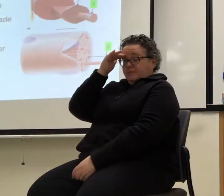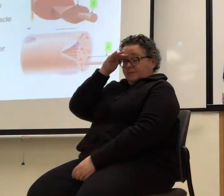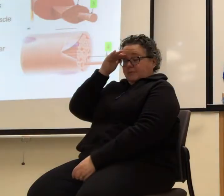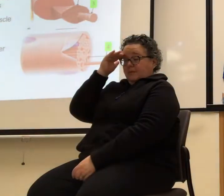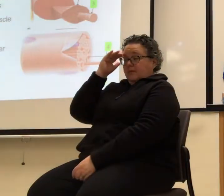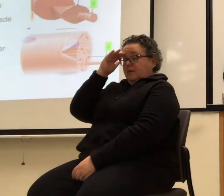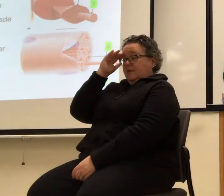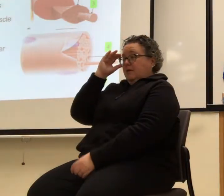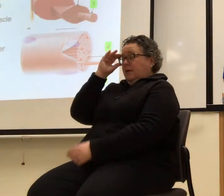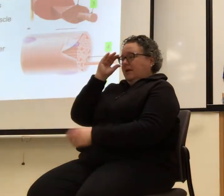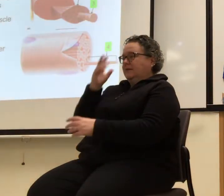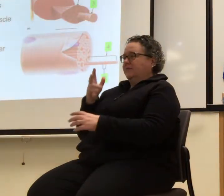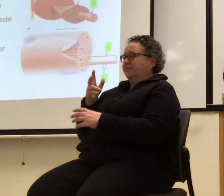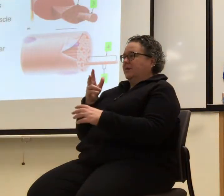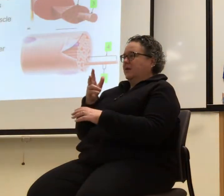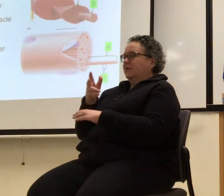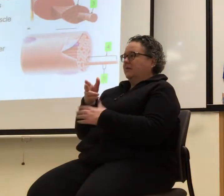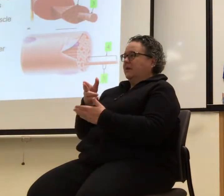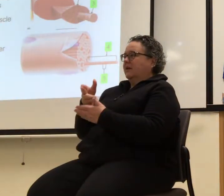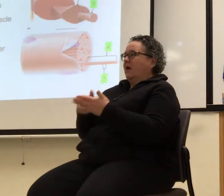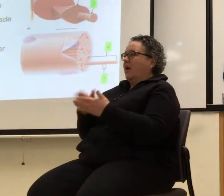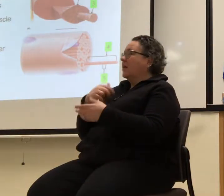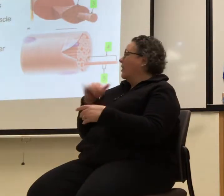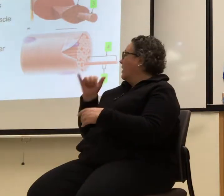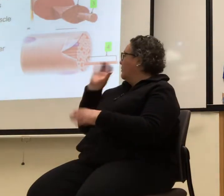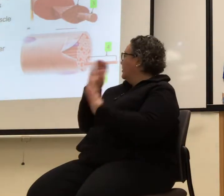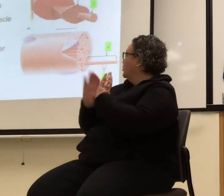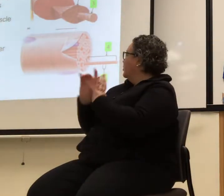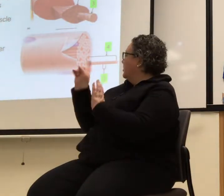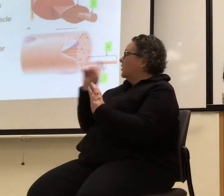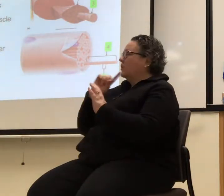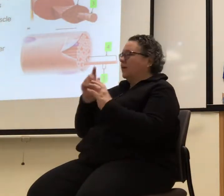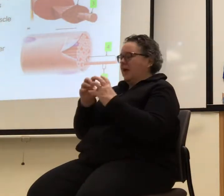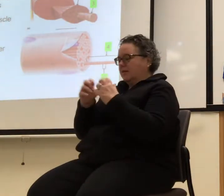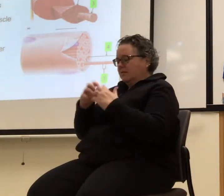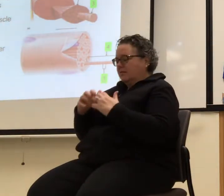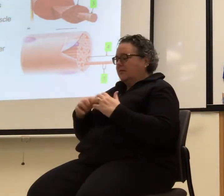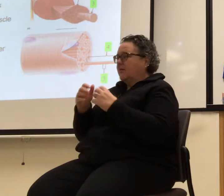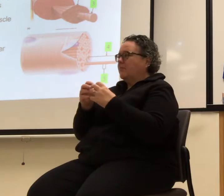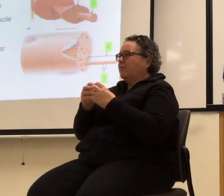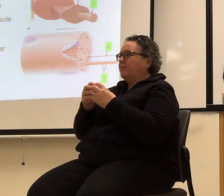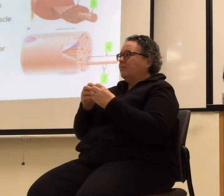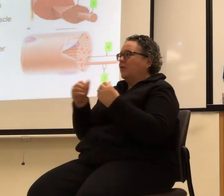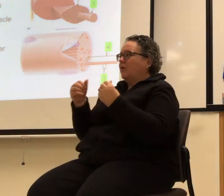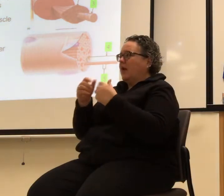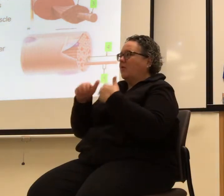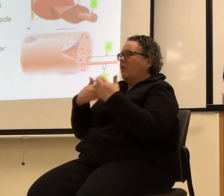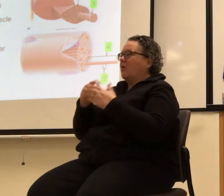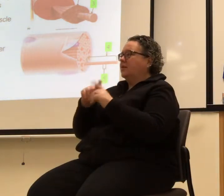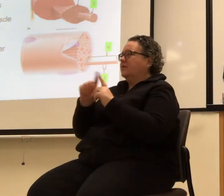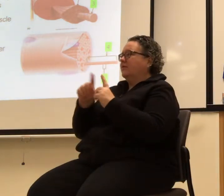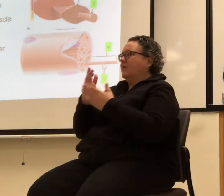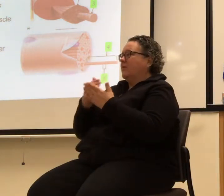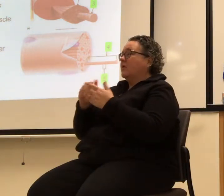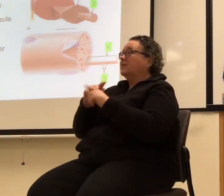cut, like the picture, you can kind of like pull out all the different parts. But if you just consider the whole muscle,